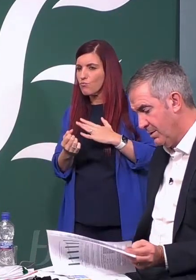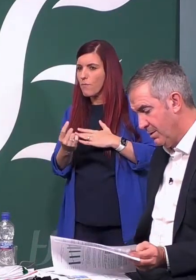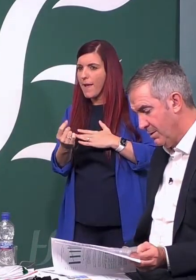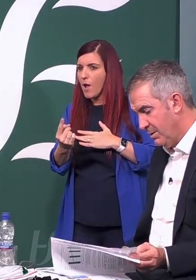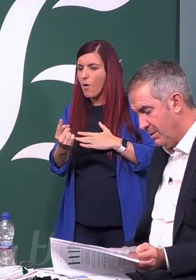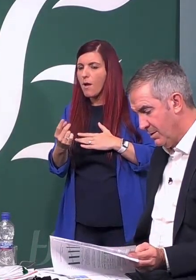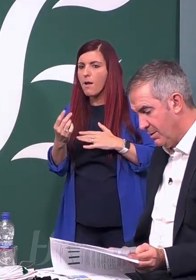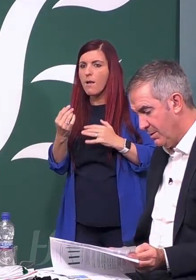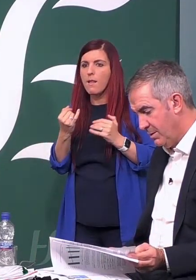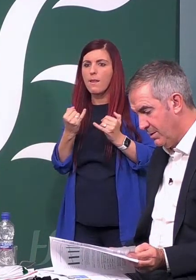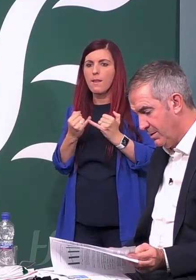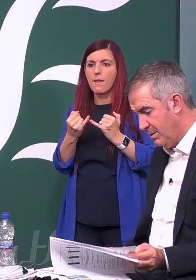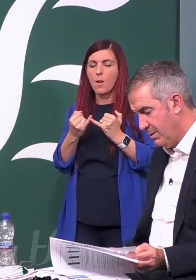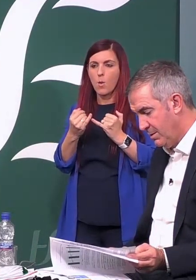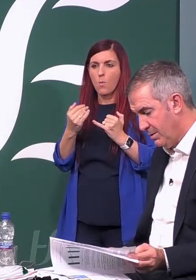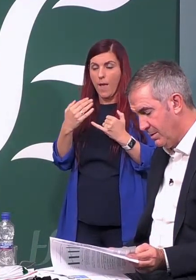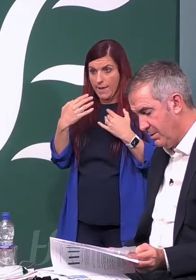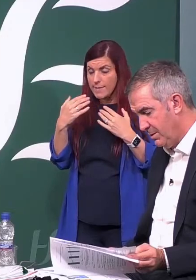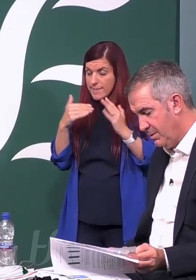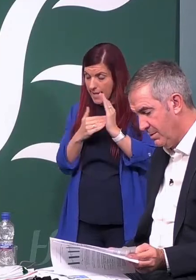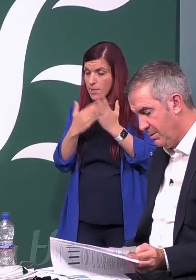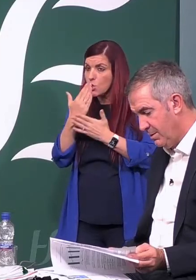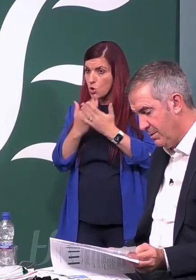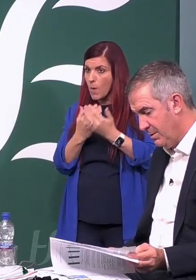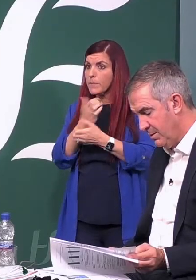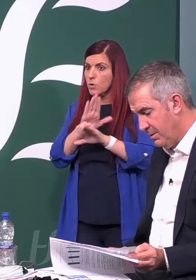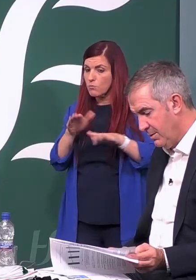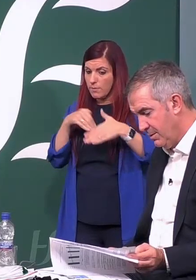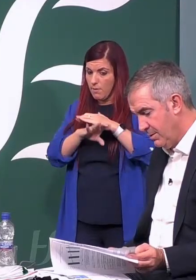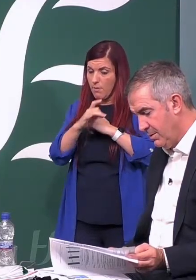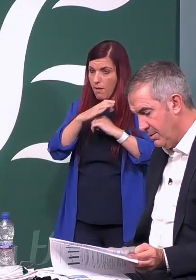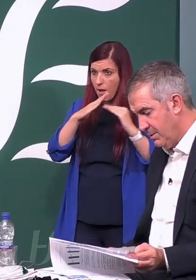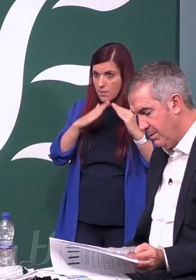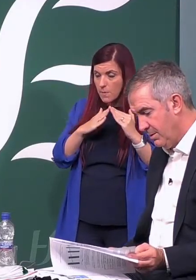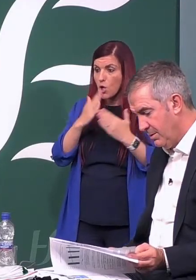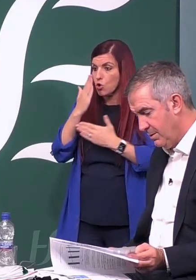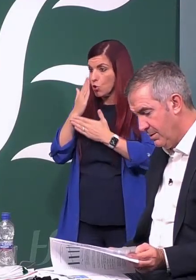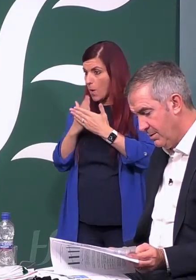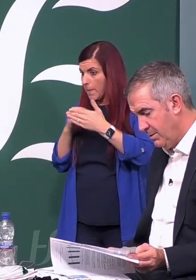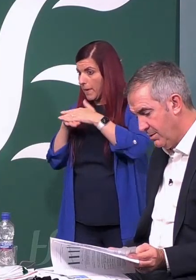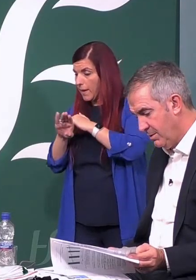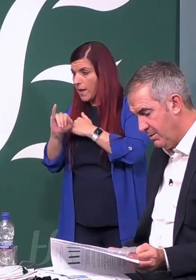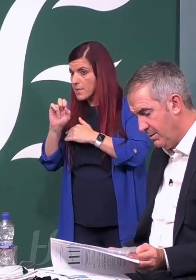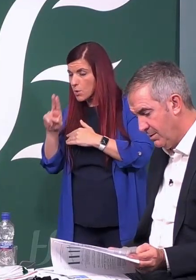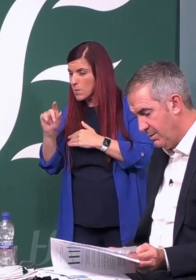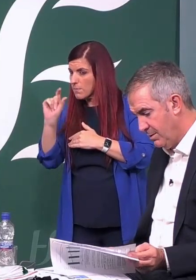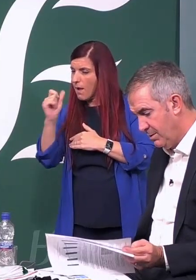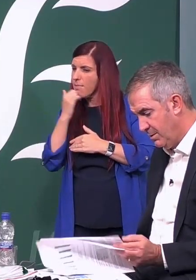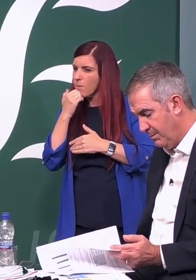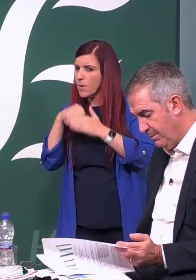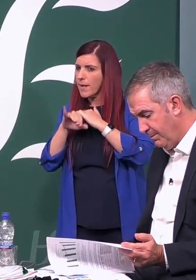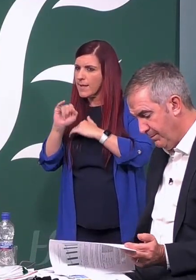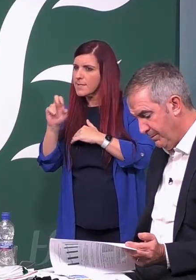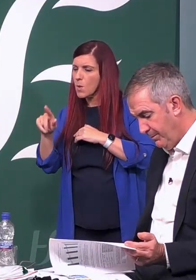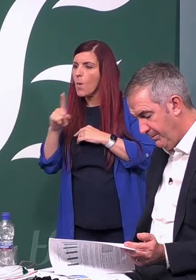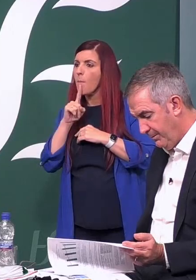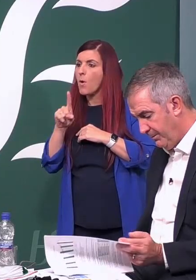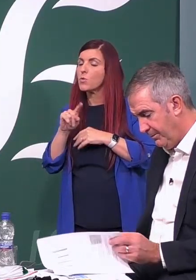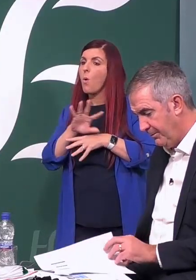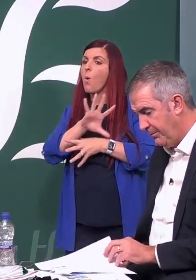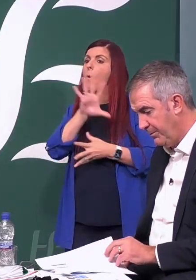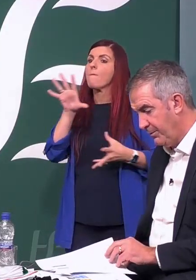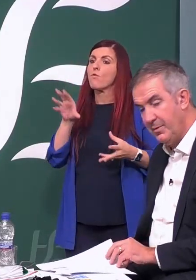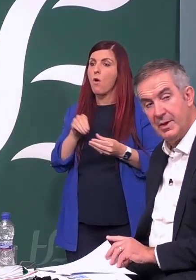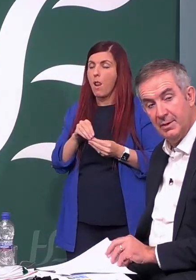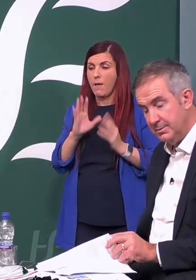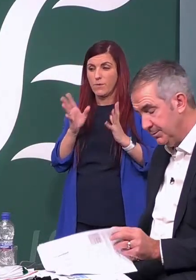sterile settings. We have had children who have been hospitalised. We've had a small number who have been admitted to ITU. Thankfully, none have died. But as outlined in my